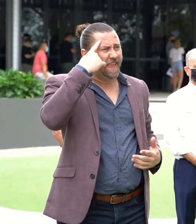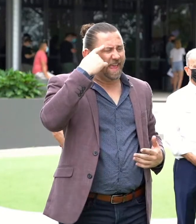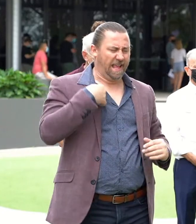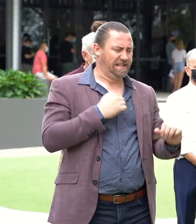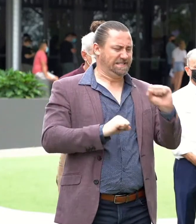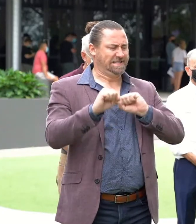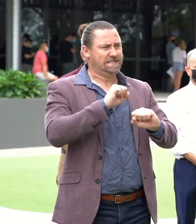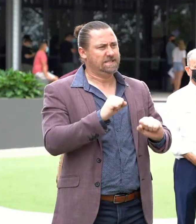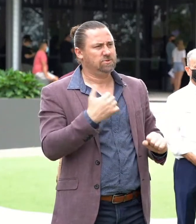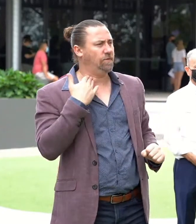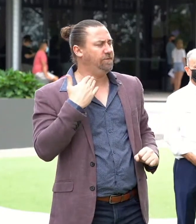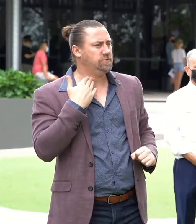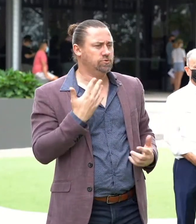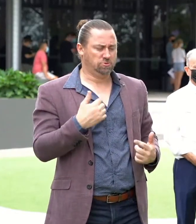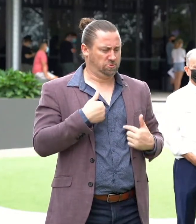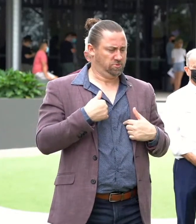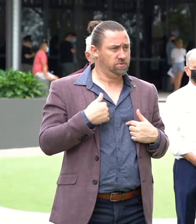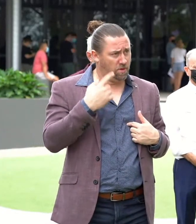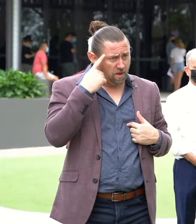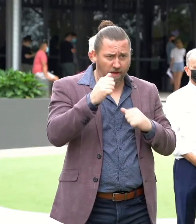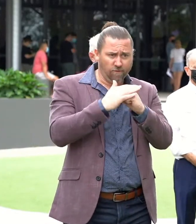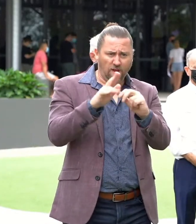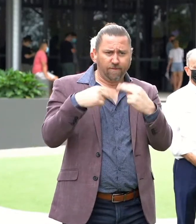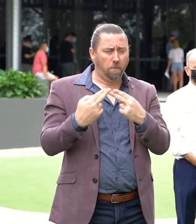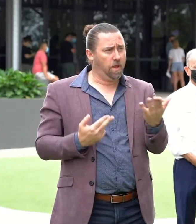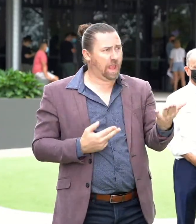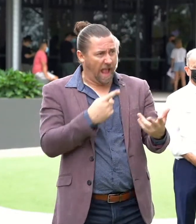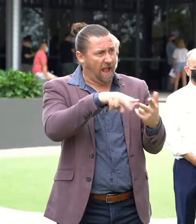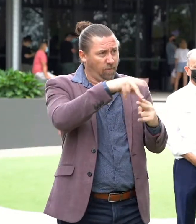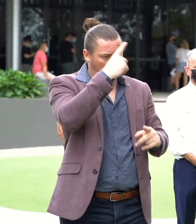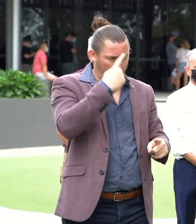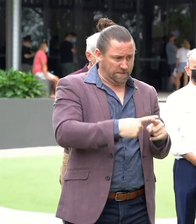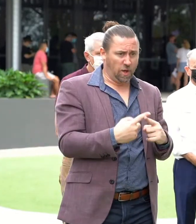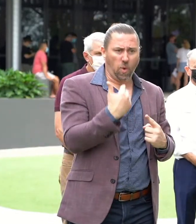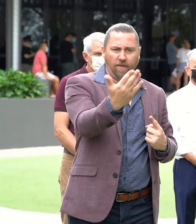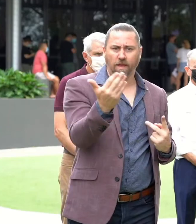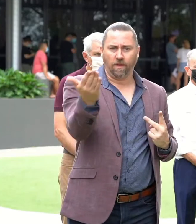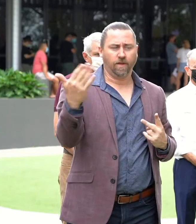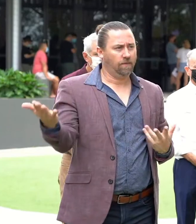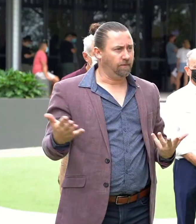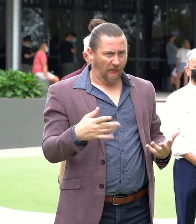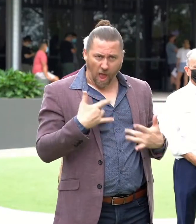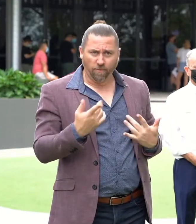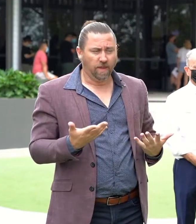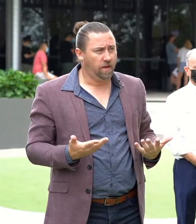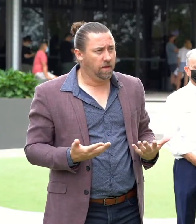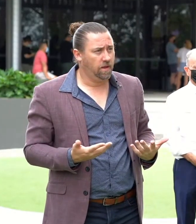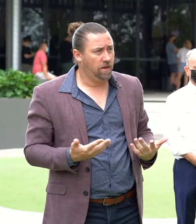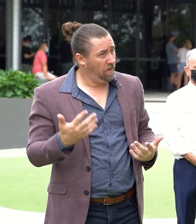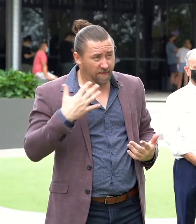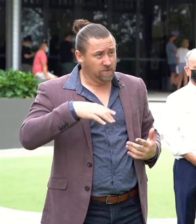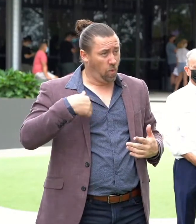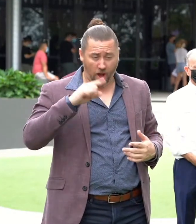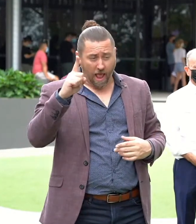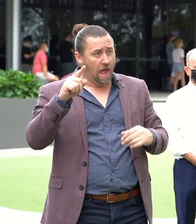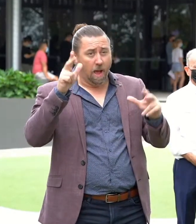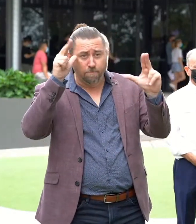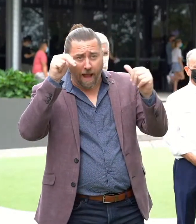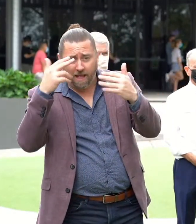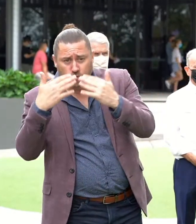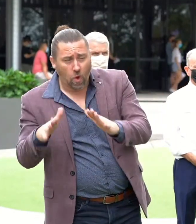your families. That's why we're opening up schools, that's why we're opening up Bunnings, that's why we're trying everything we possibly can